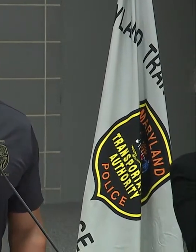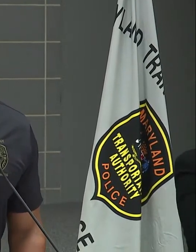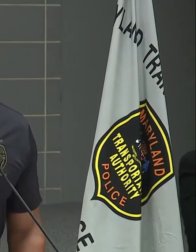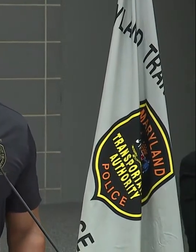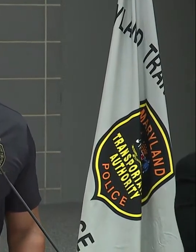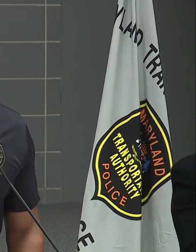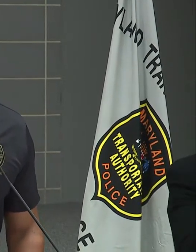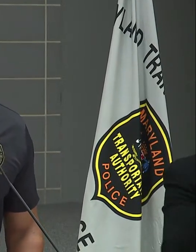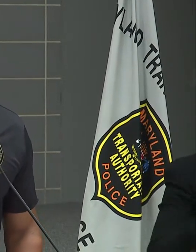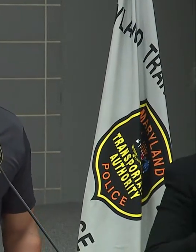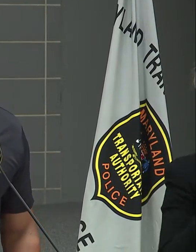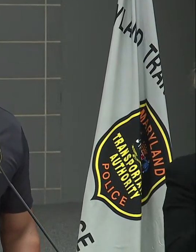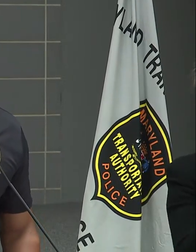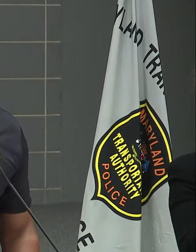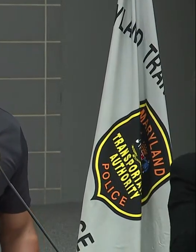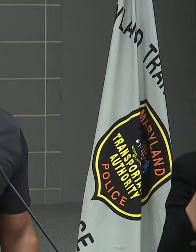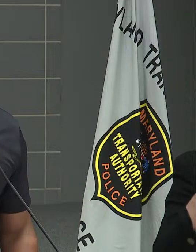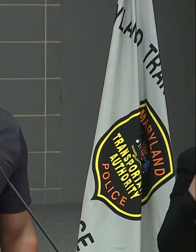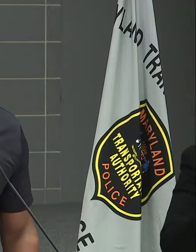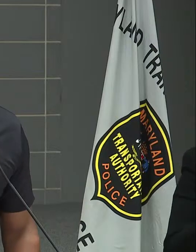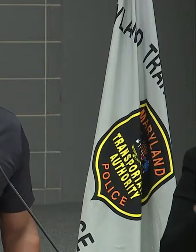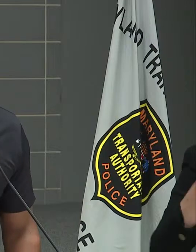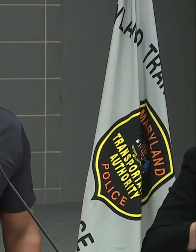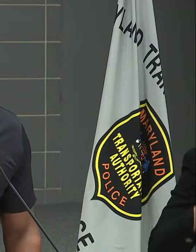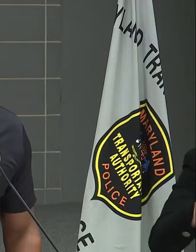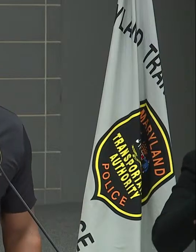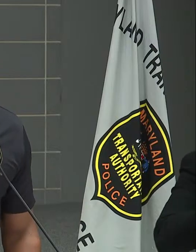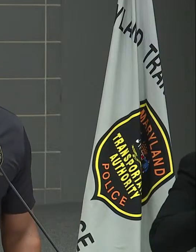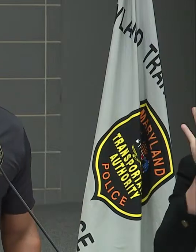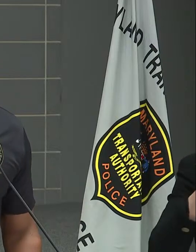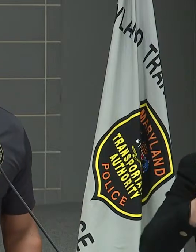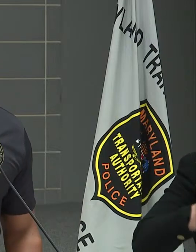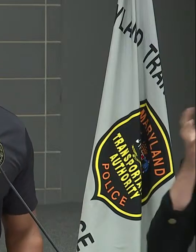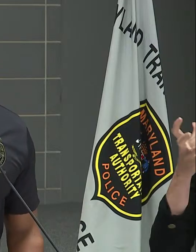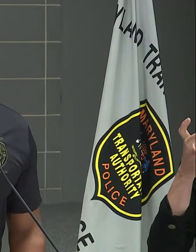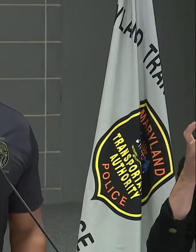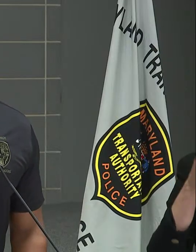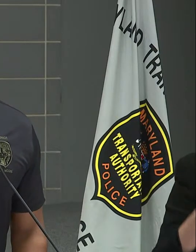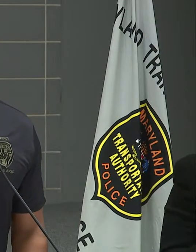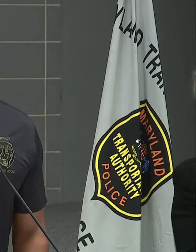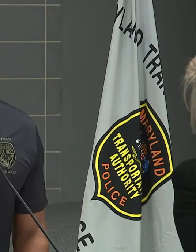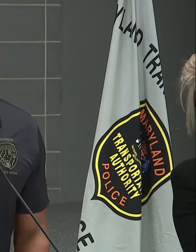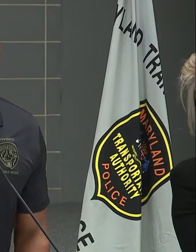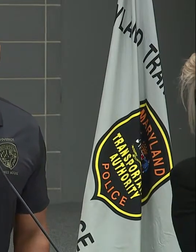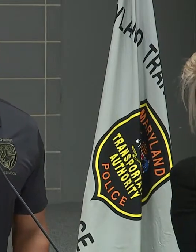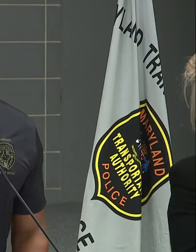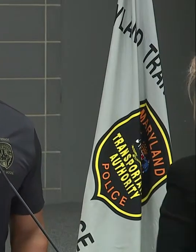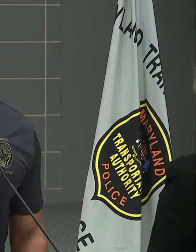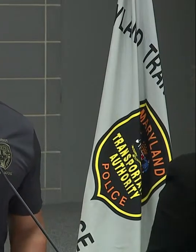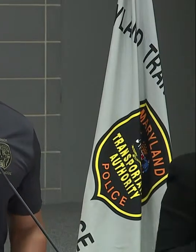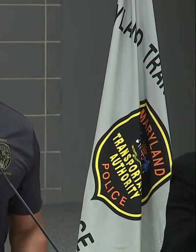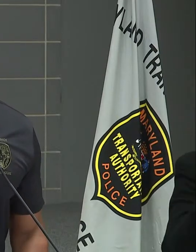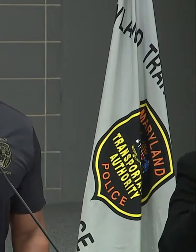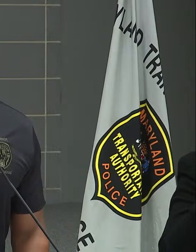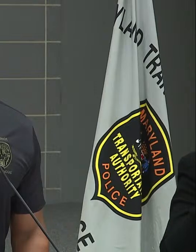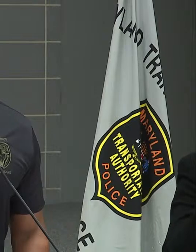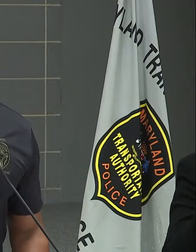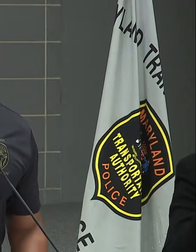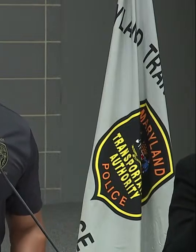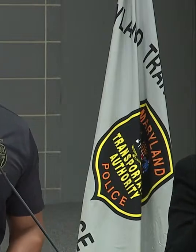of the people who have been affected by this crisis. And fourth, we need to and we